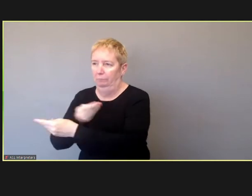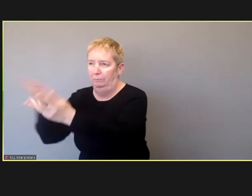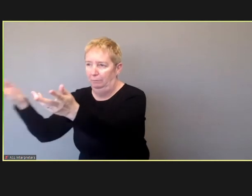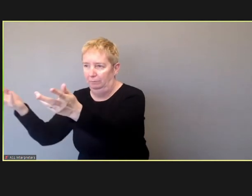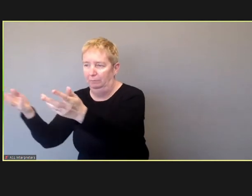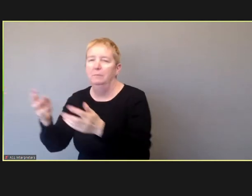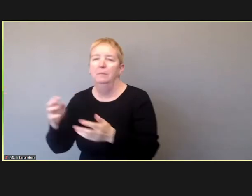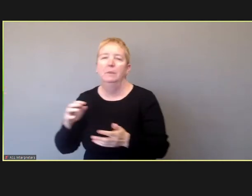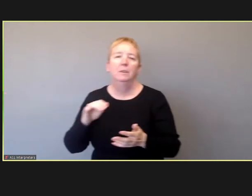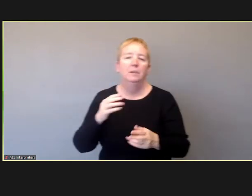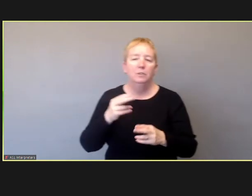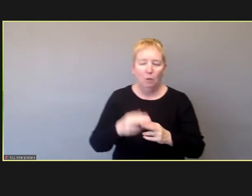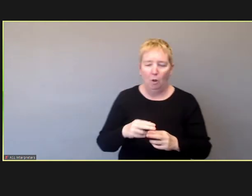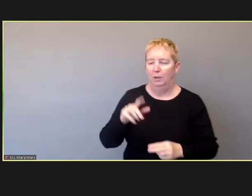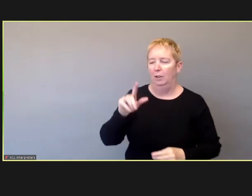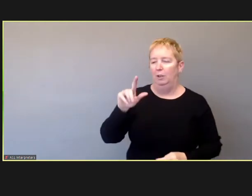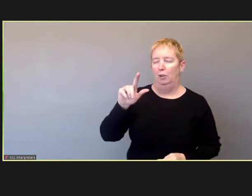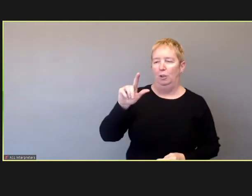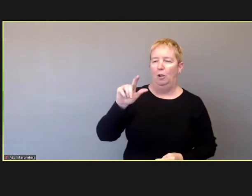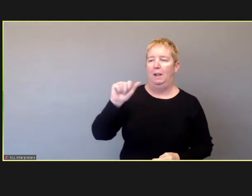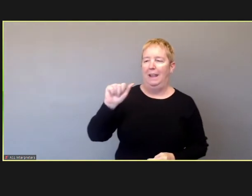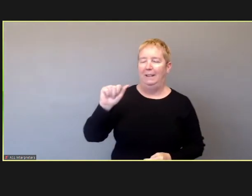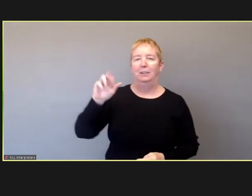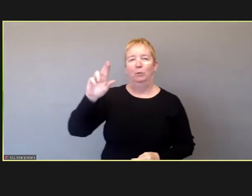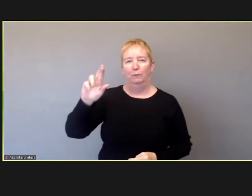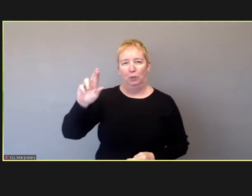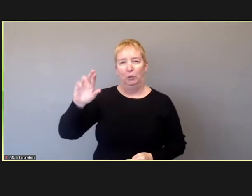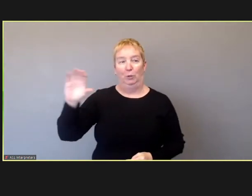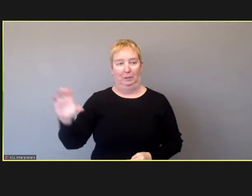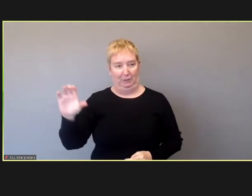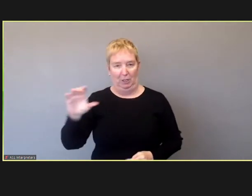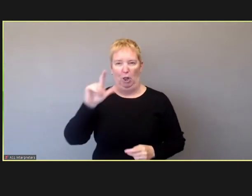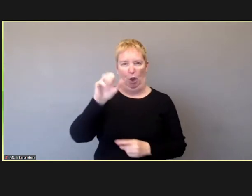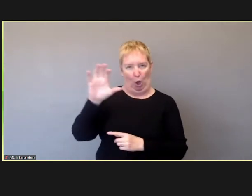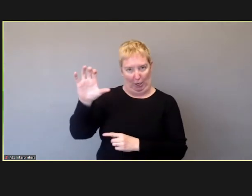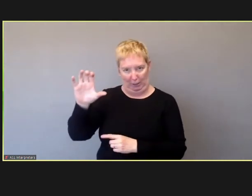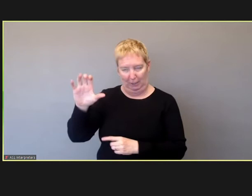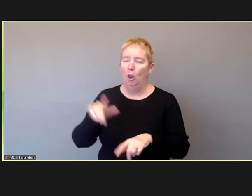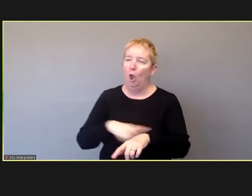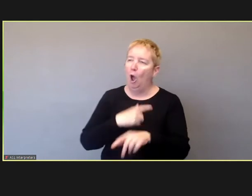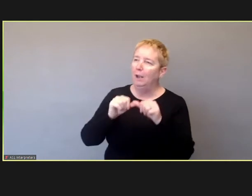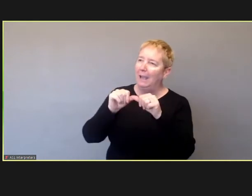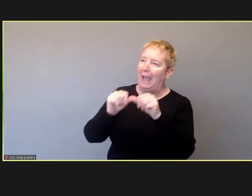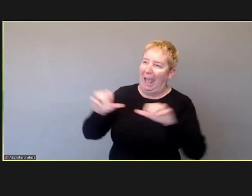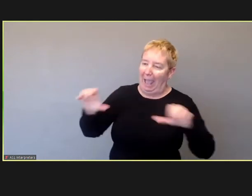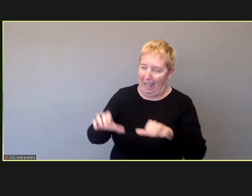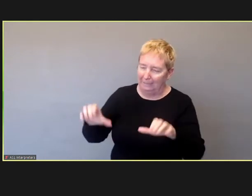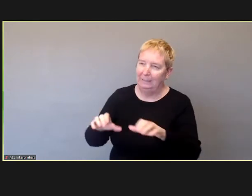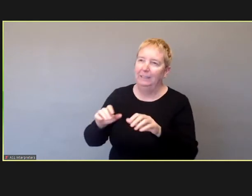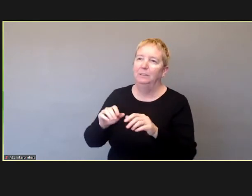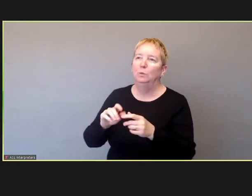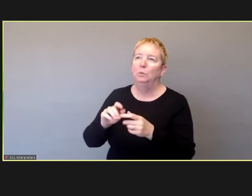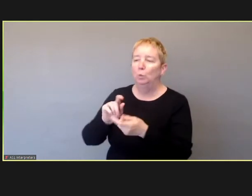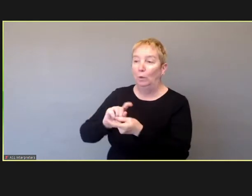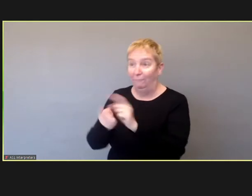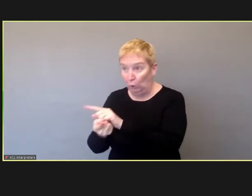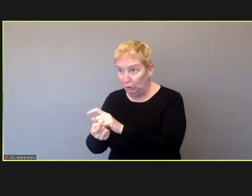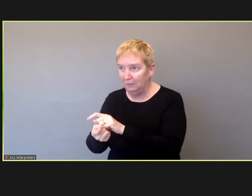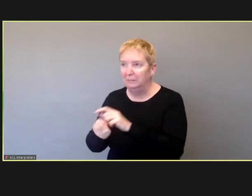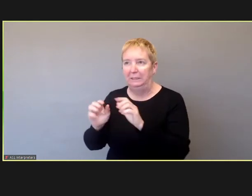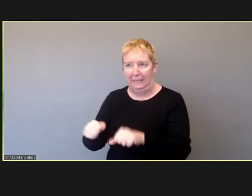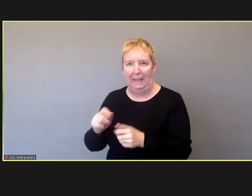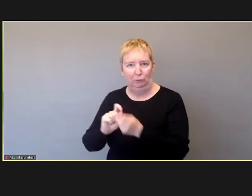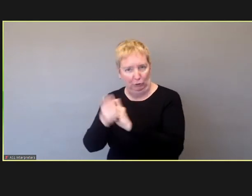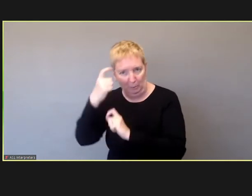LARC, long-acting reversible contraception, as we've seen that go up over time, we've seen the number of